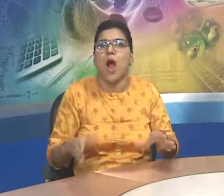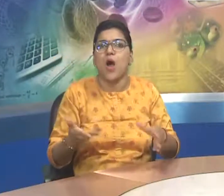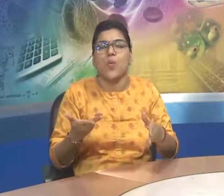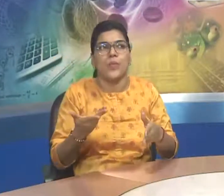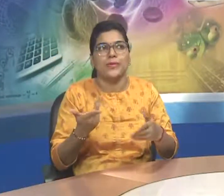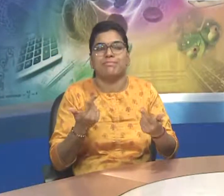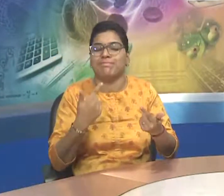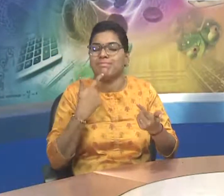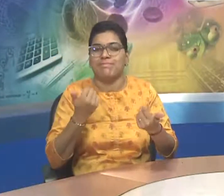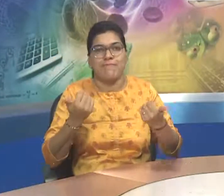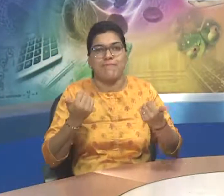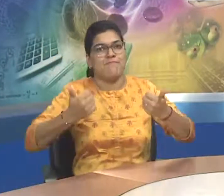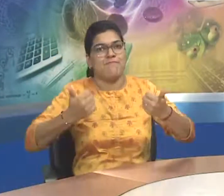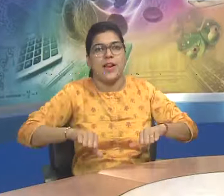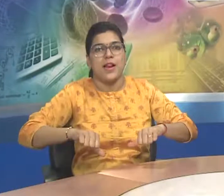unfailing and